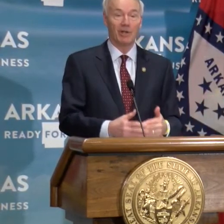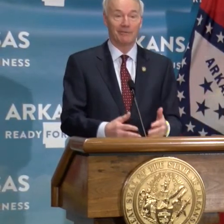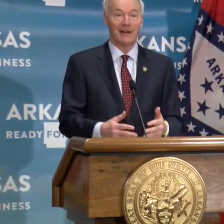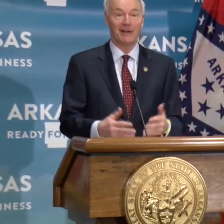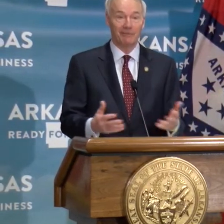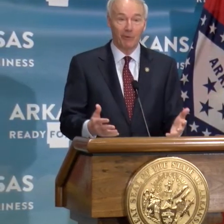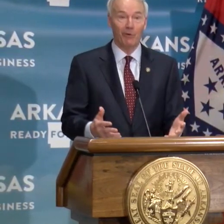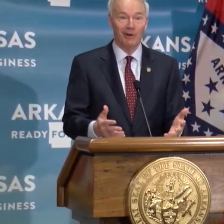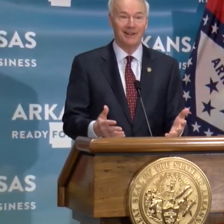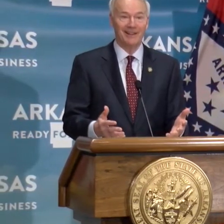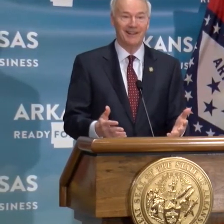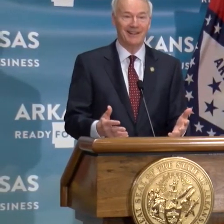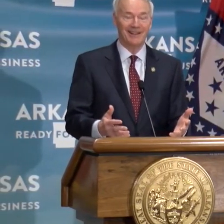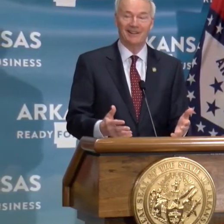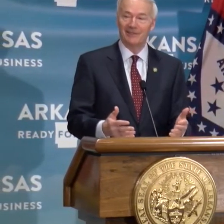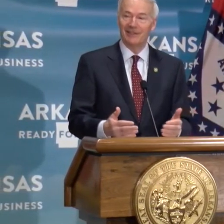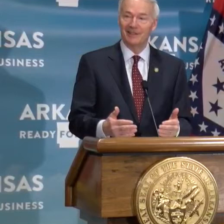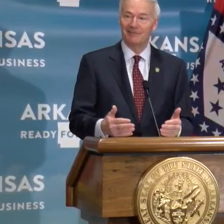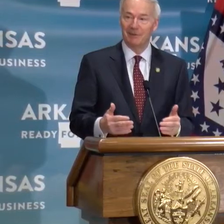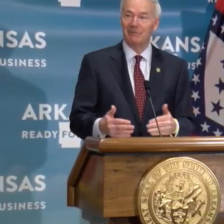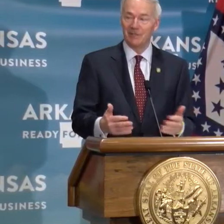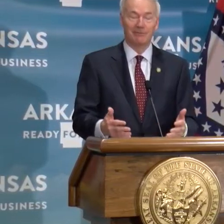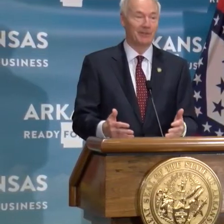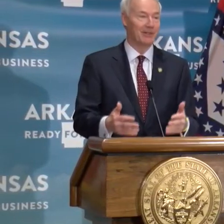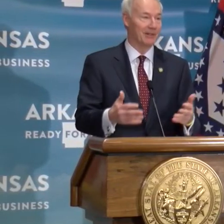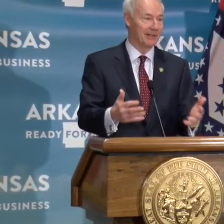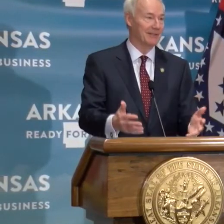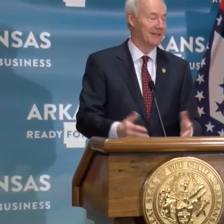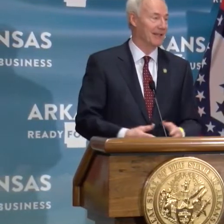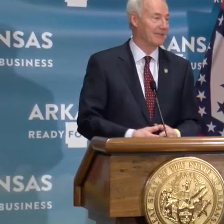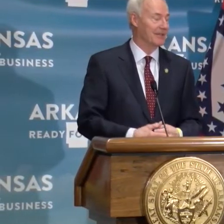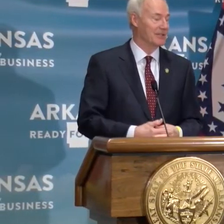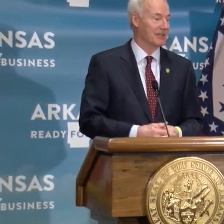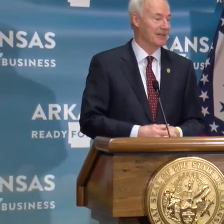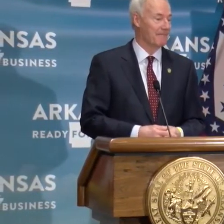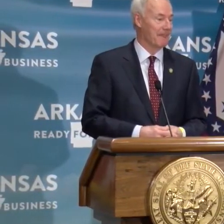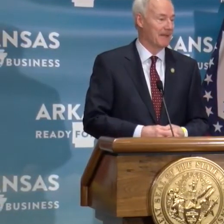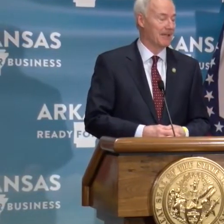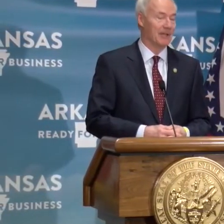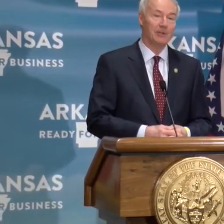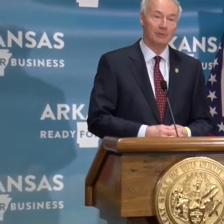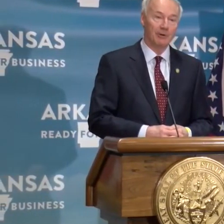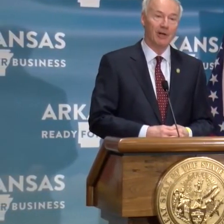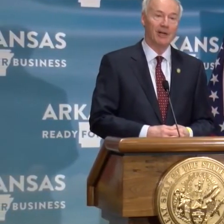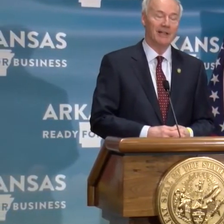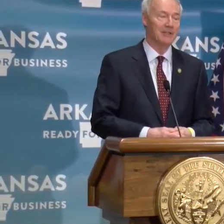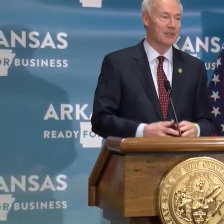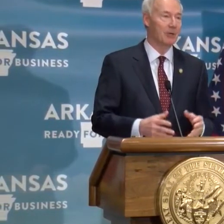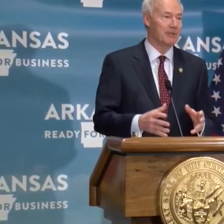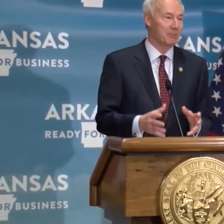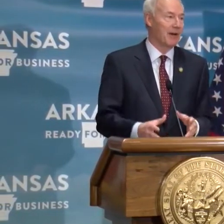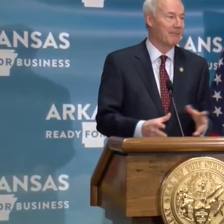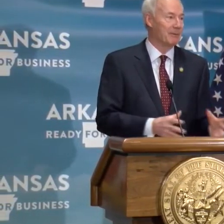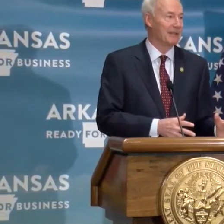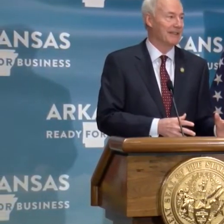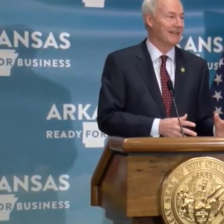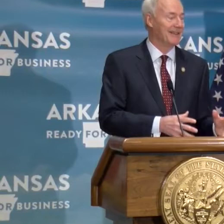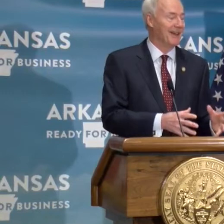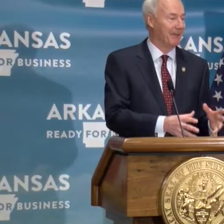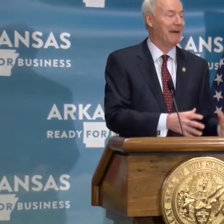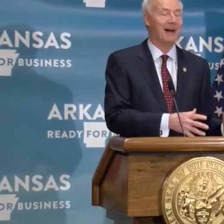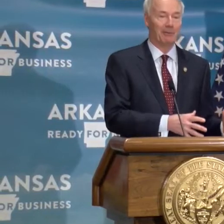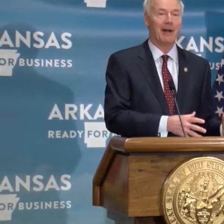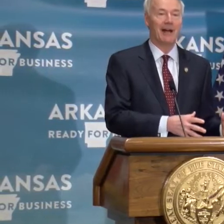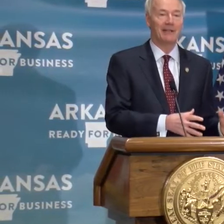not qualify for the remdesivir and this new drug, and so it's